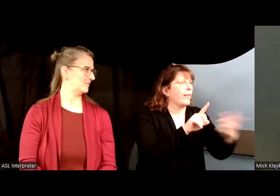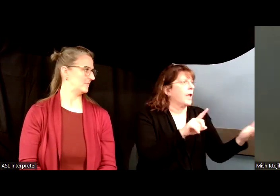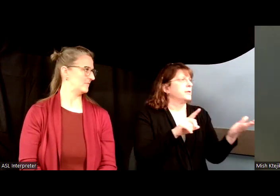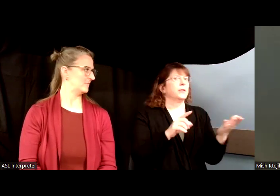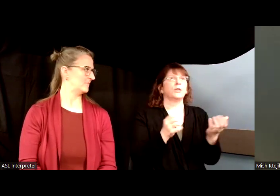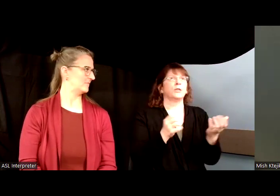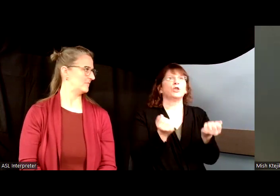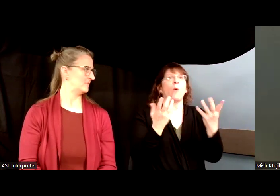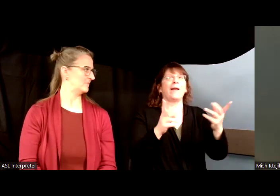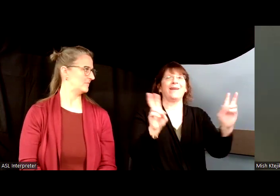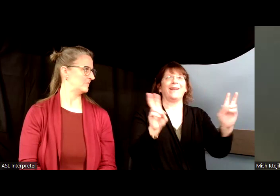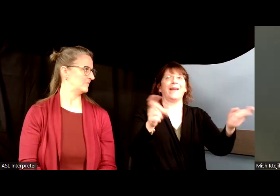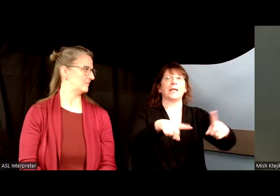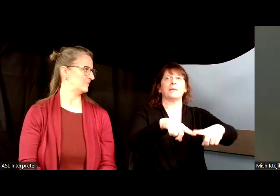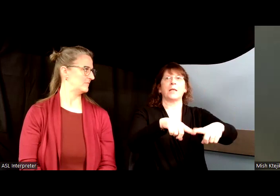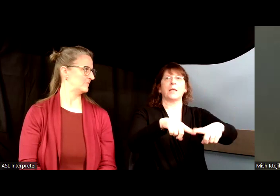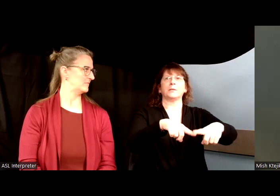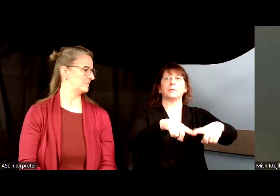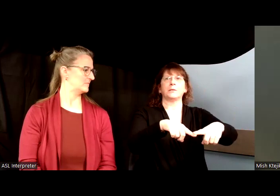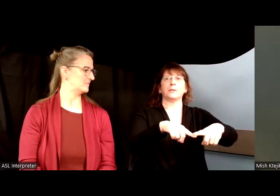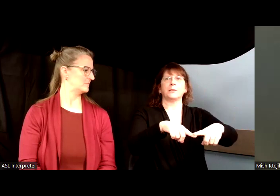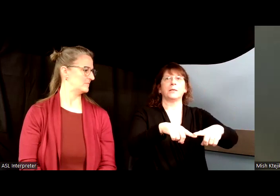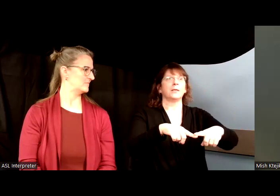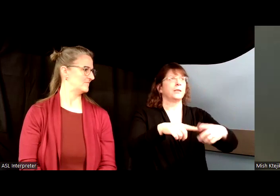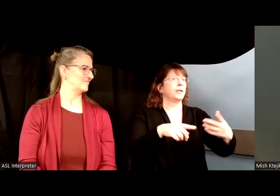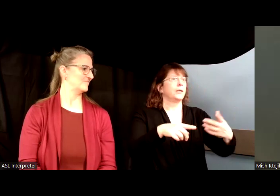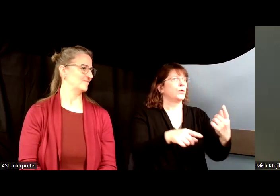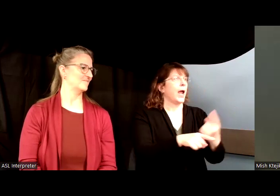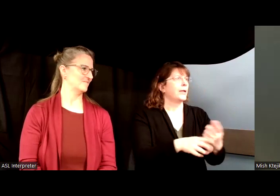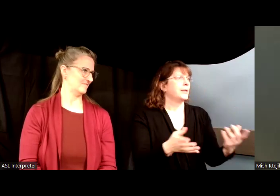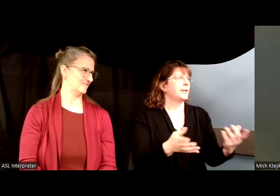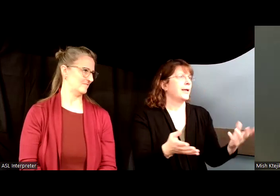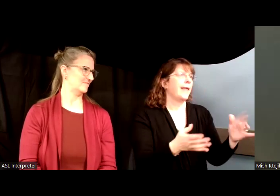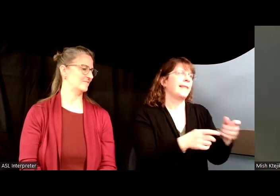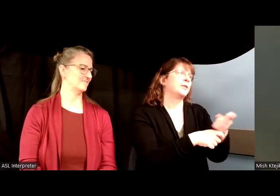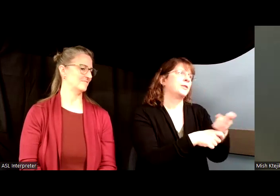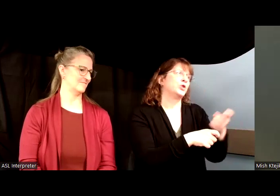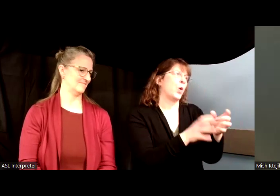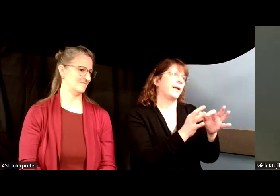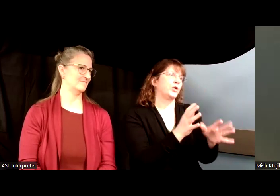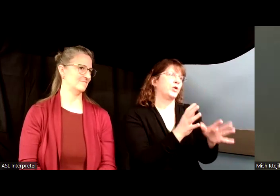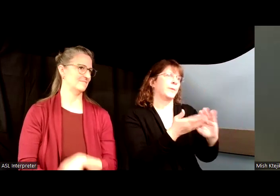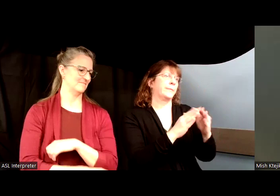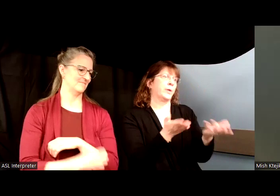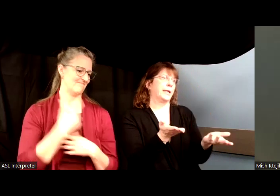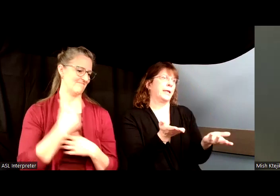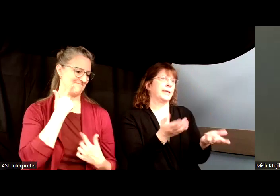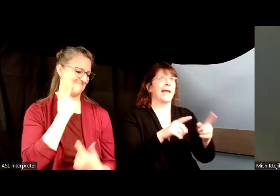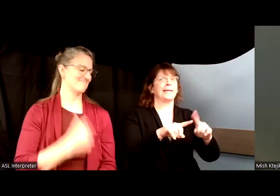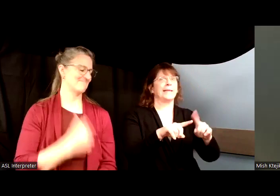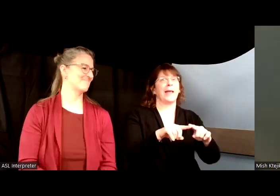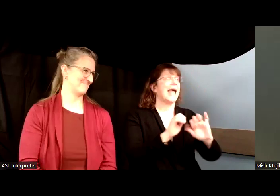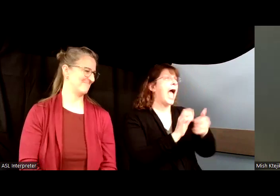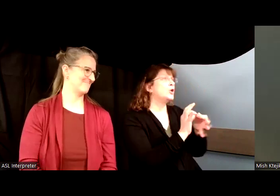There's so many different things, so many things are like, well, it depends, right? That's our career. That's an interpreting